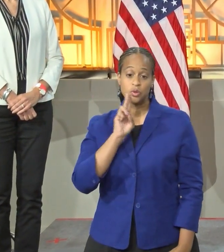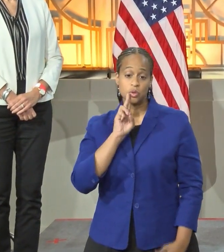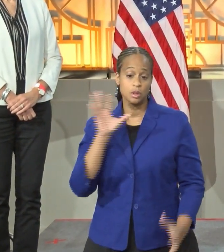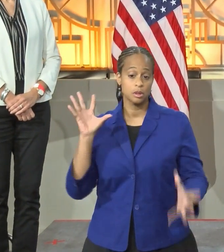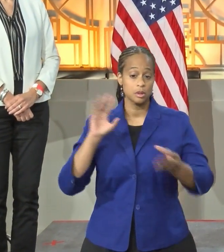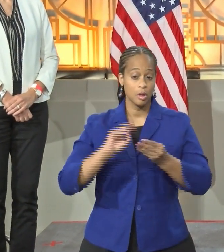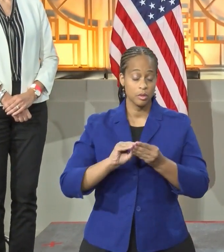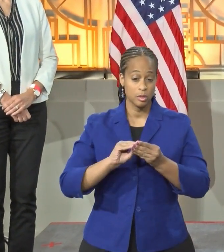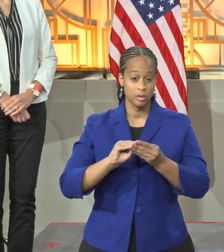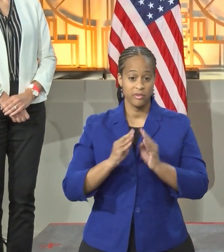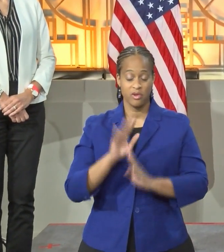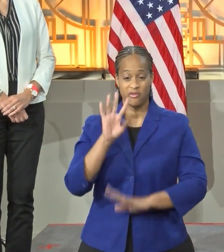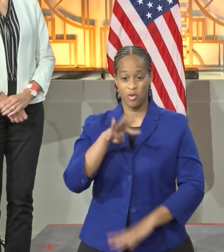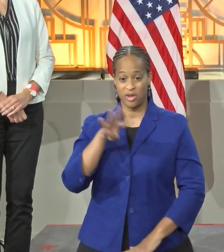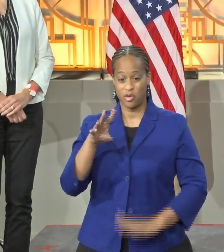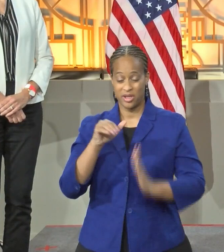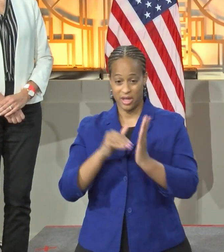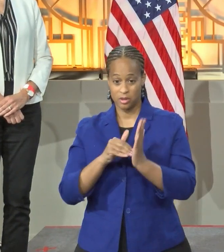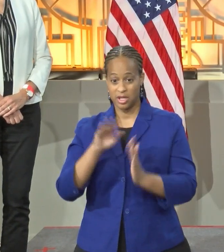to